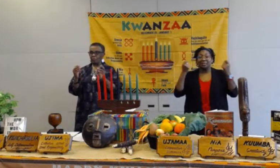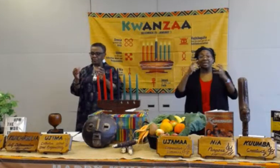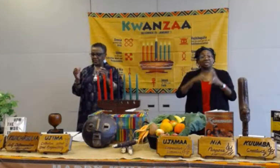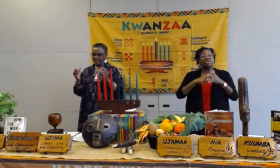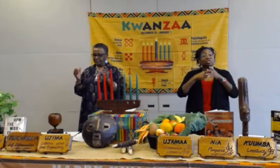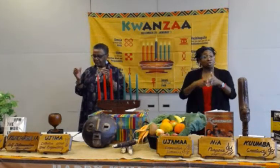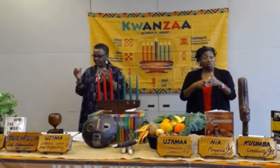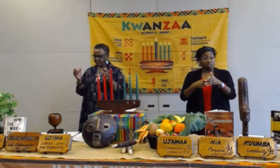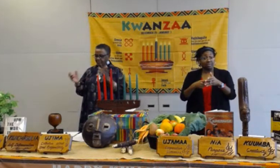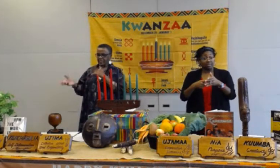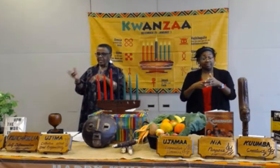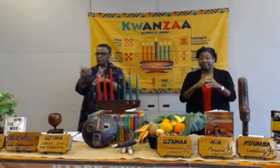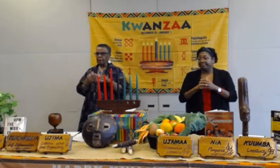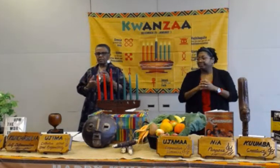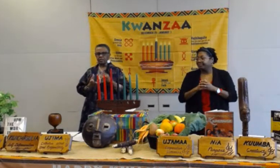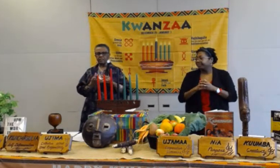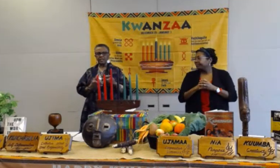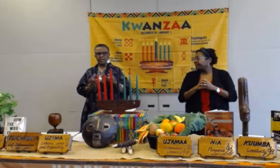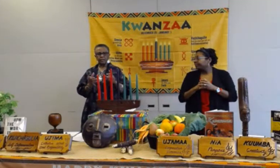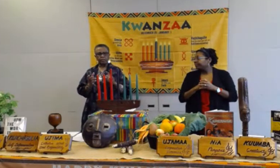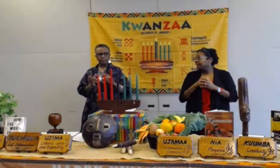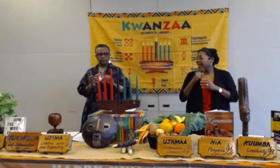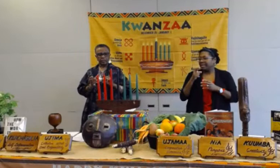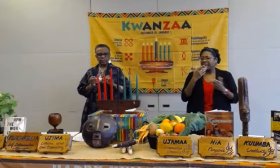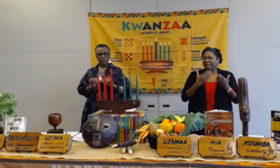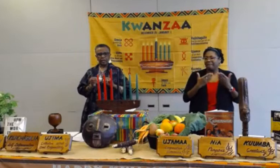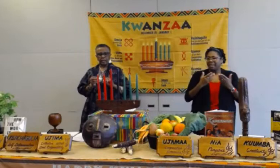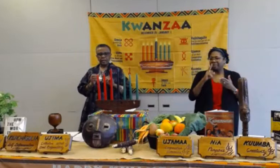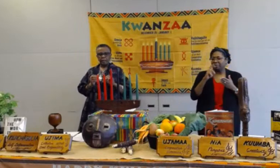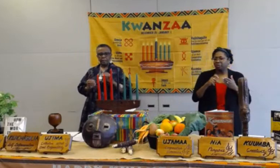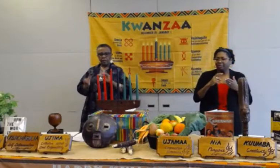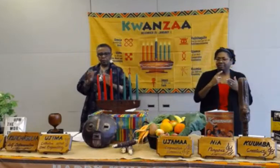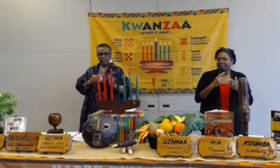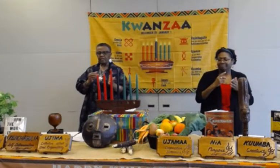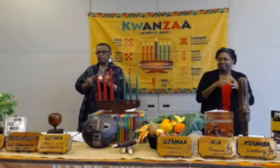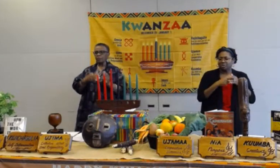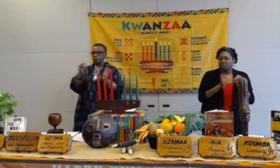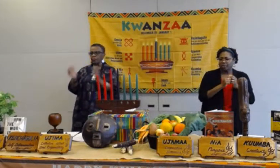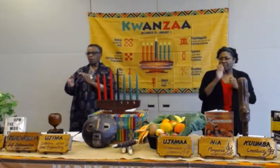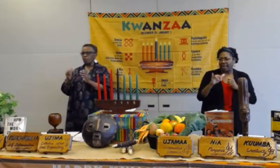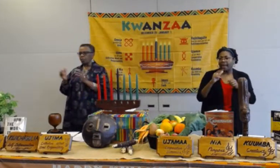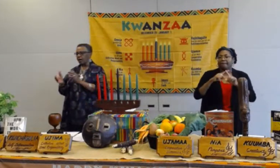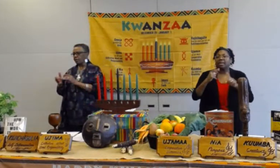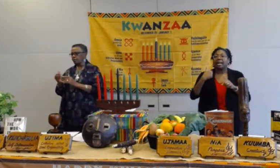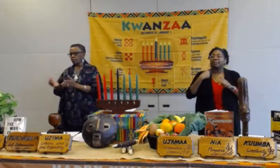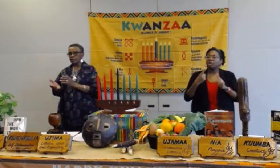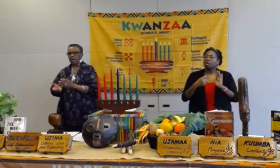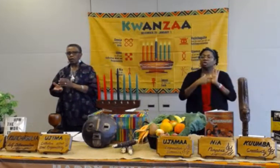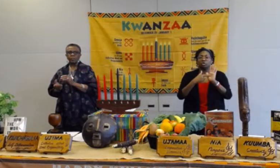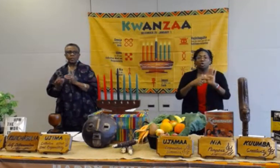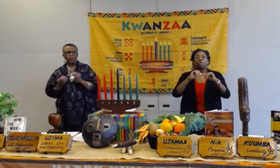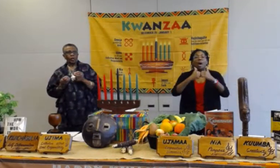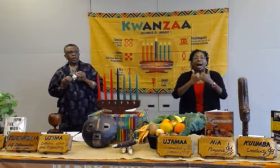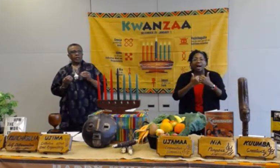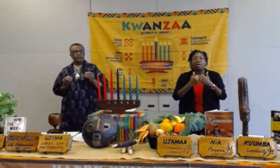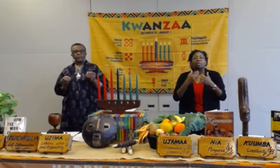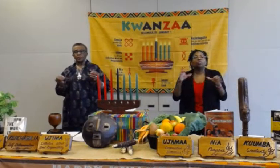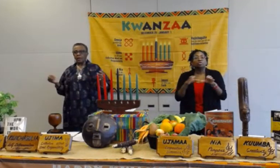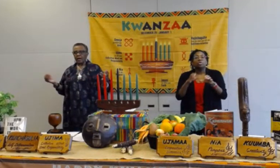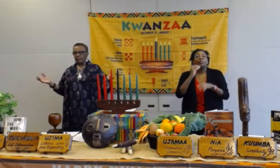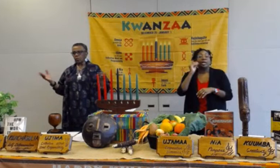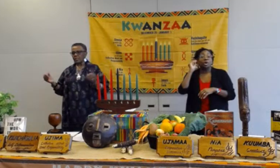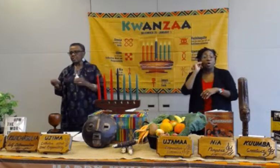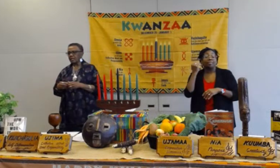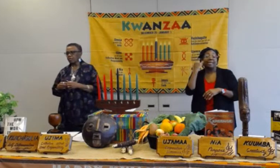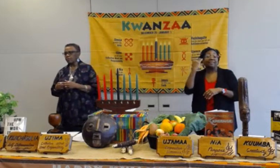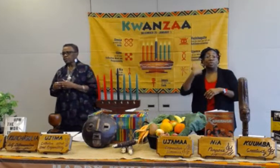begins, and I probably should have done that when we first started, but I want to give you a flow of how you do it at home. If you